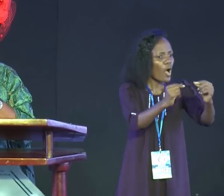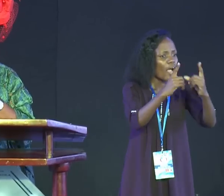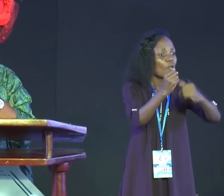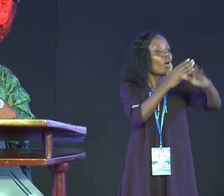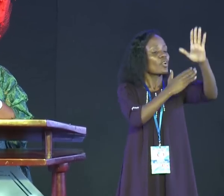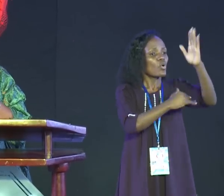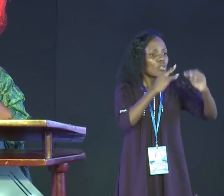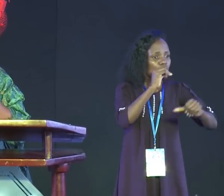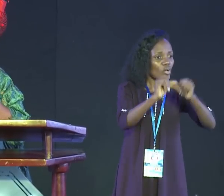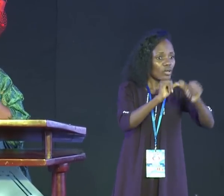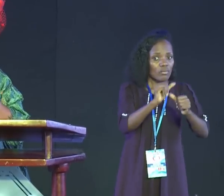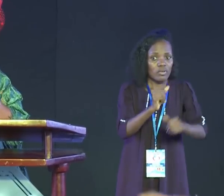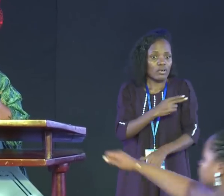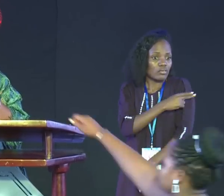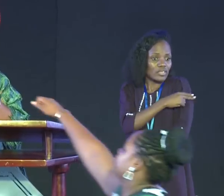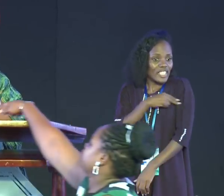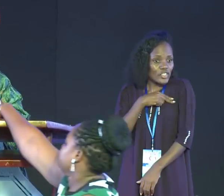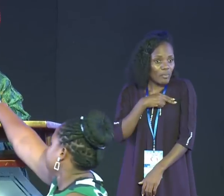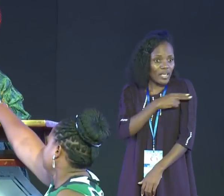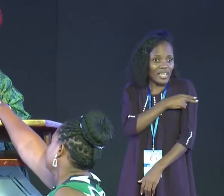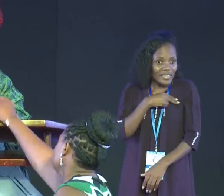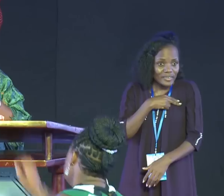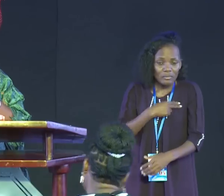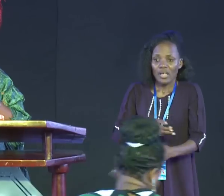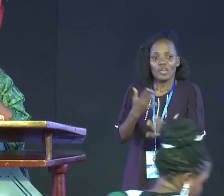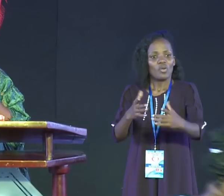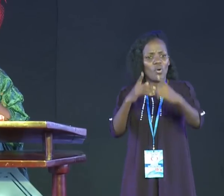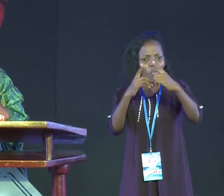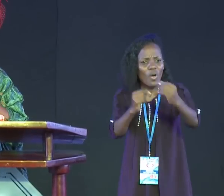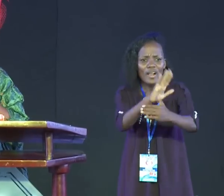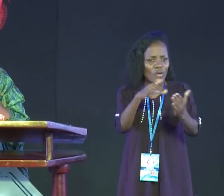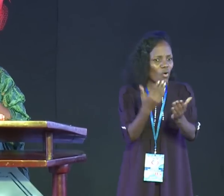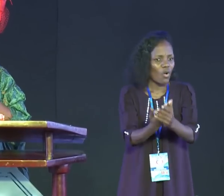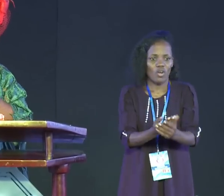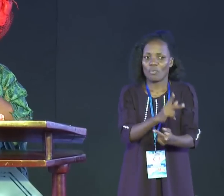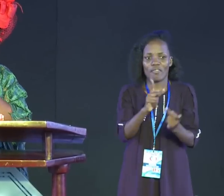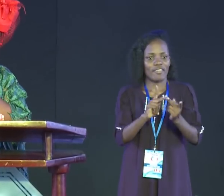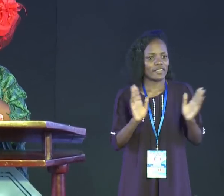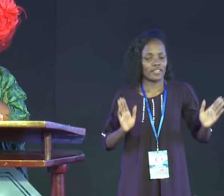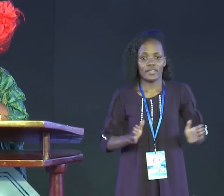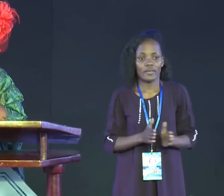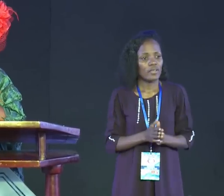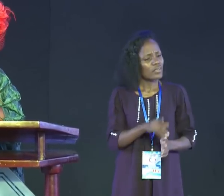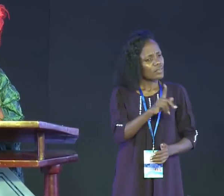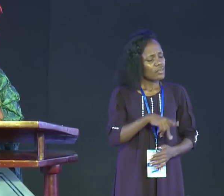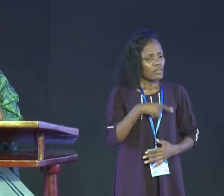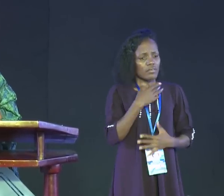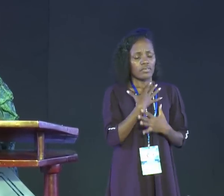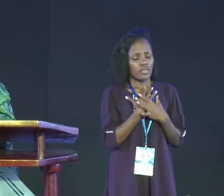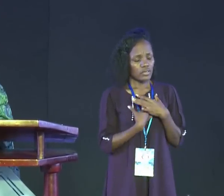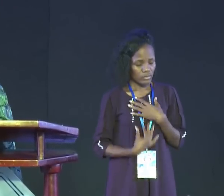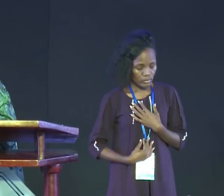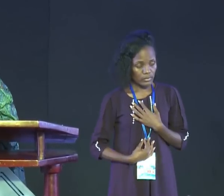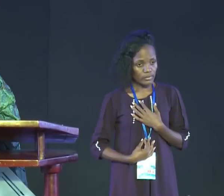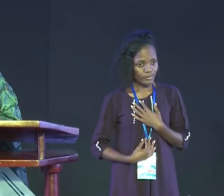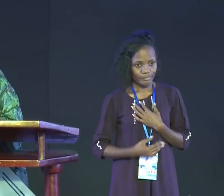Go and read the words that were told unto Ishmael if they did not come to pass.